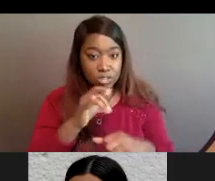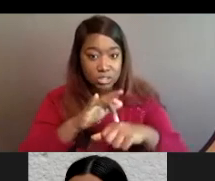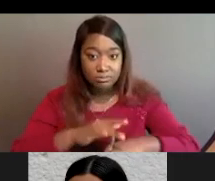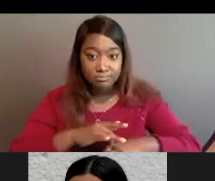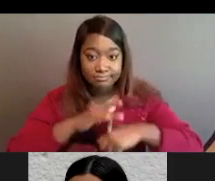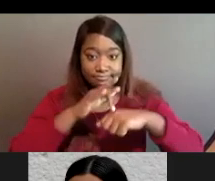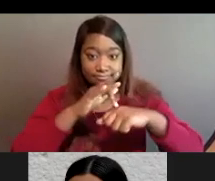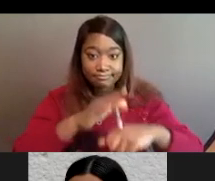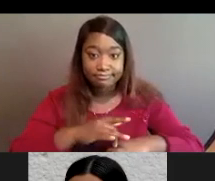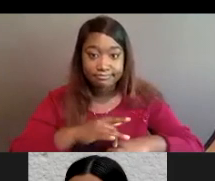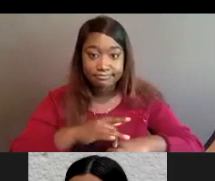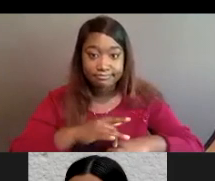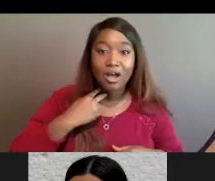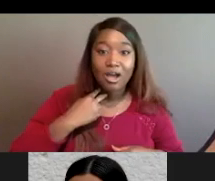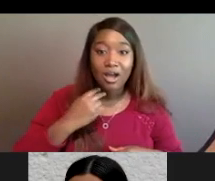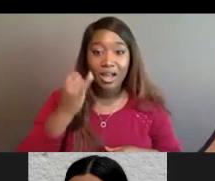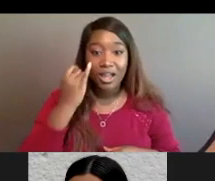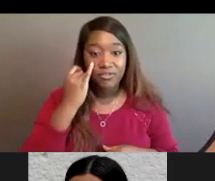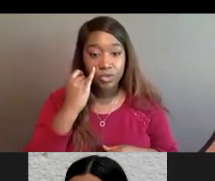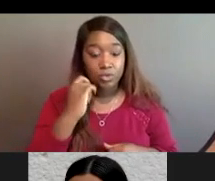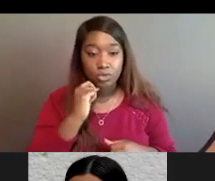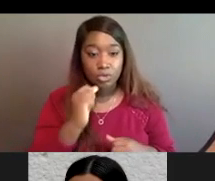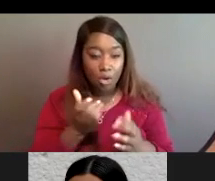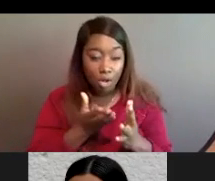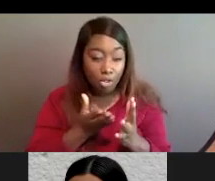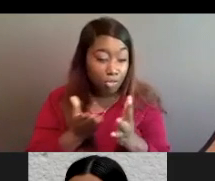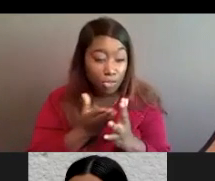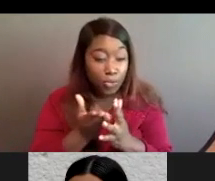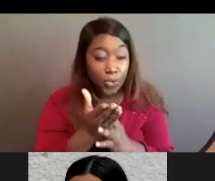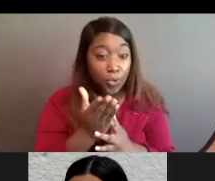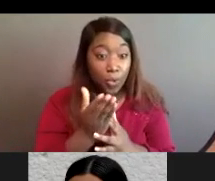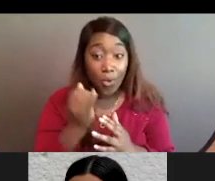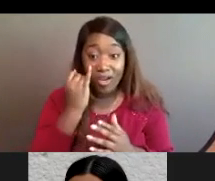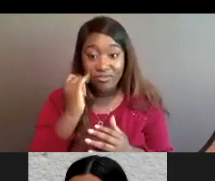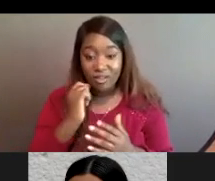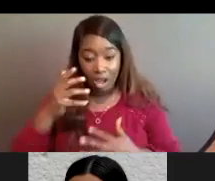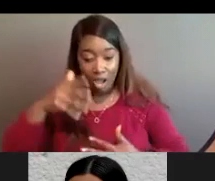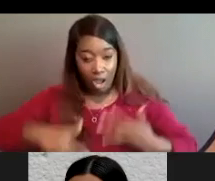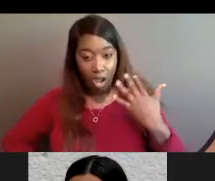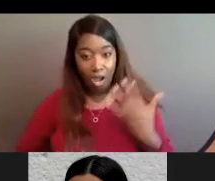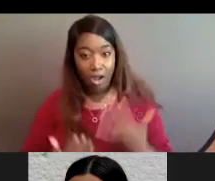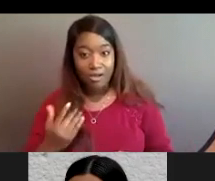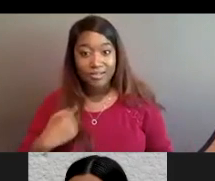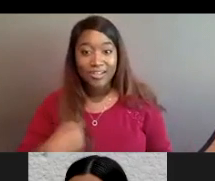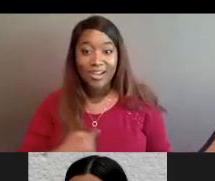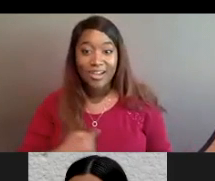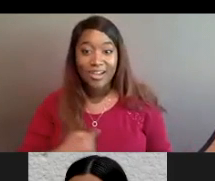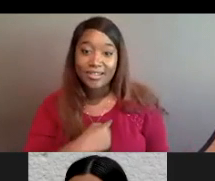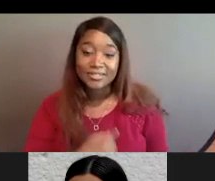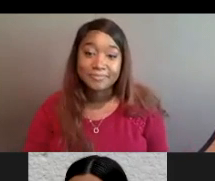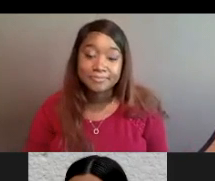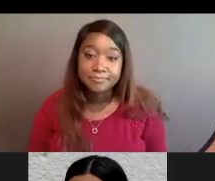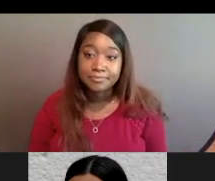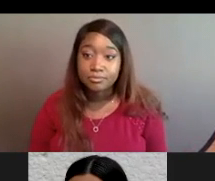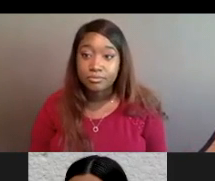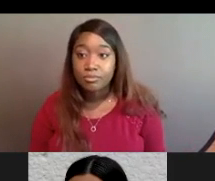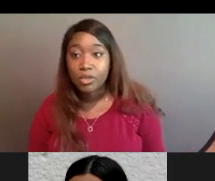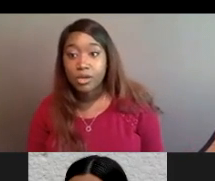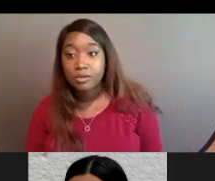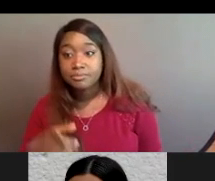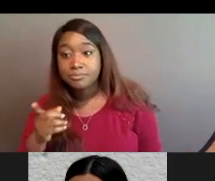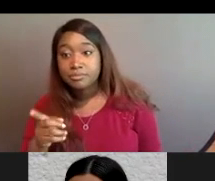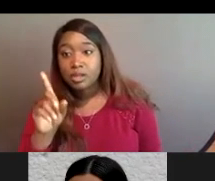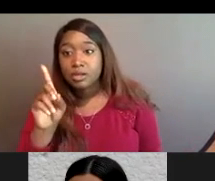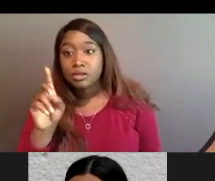move through, or they don't move through us, right? I'm gonna pass the mic to June.